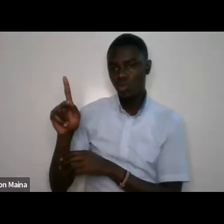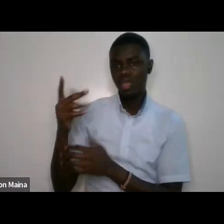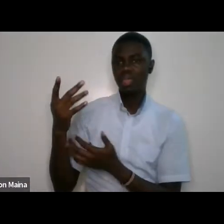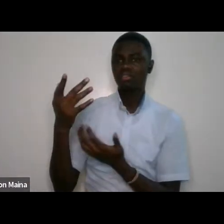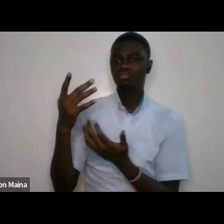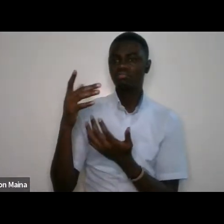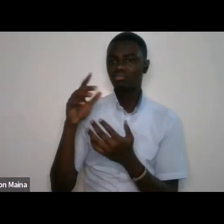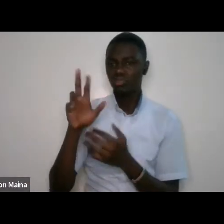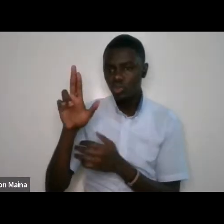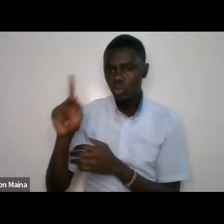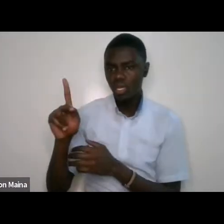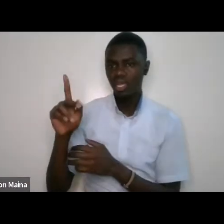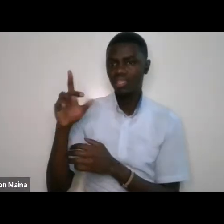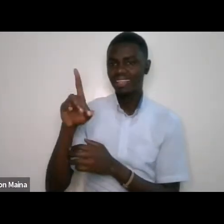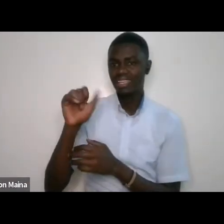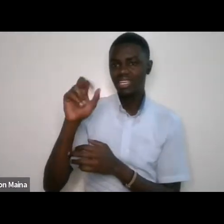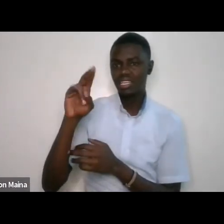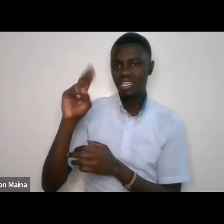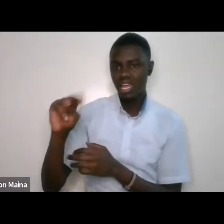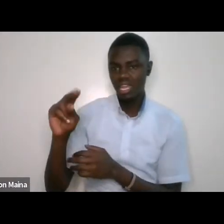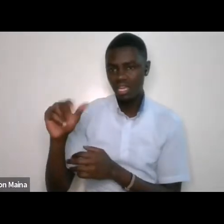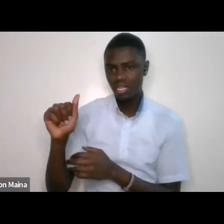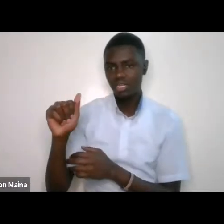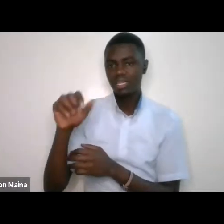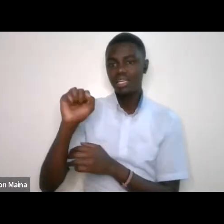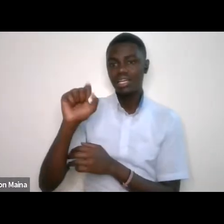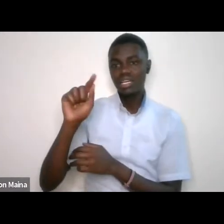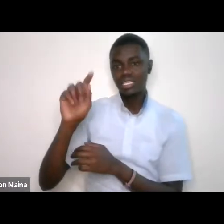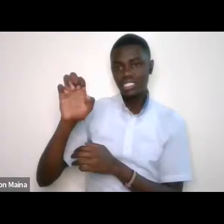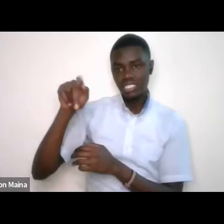UK, Stephen Ball in the UK,